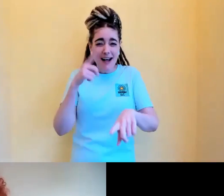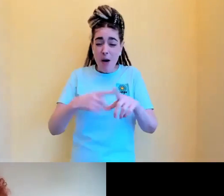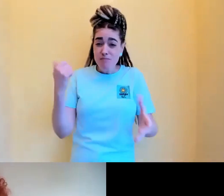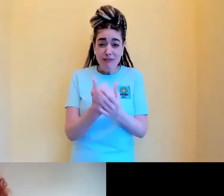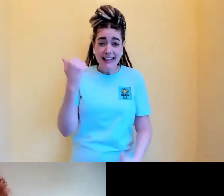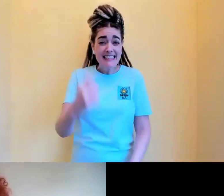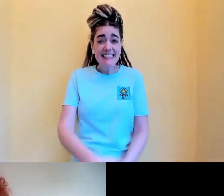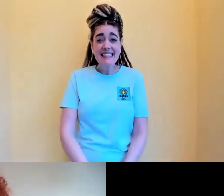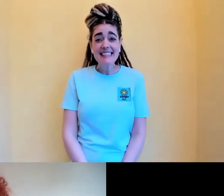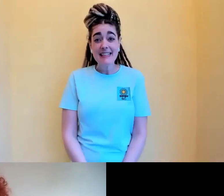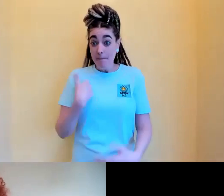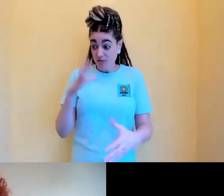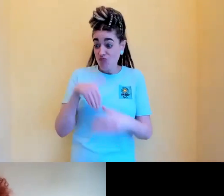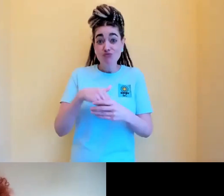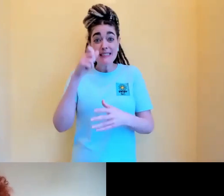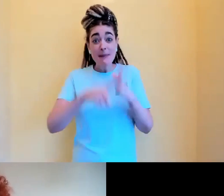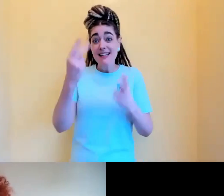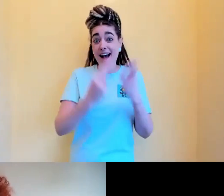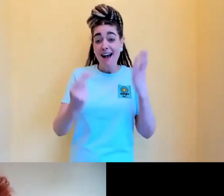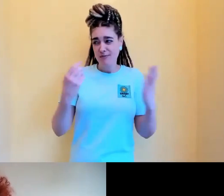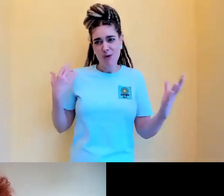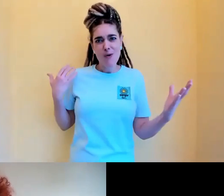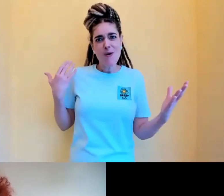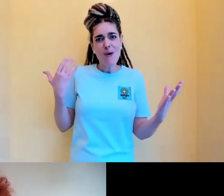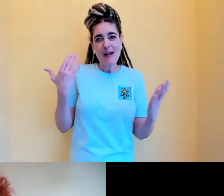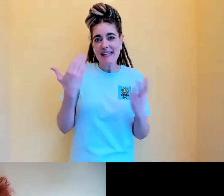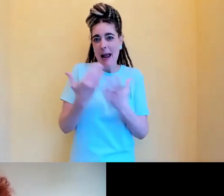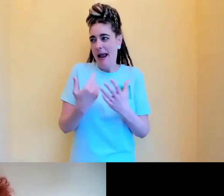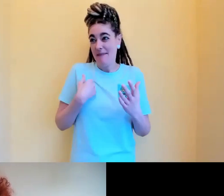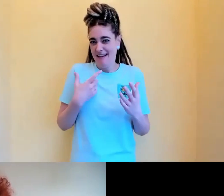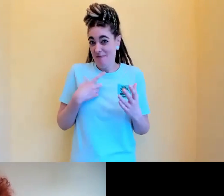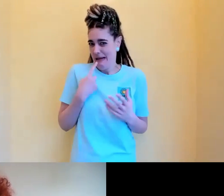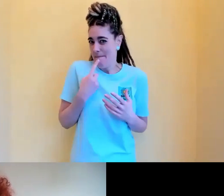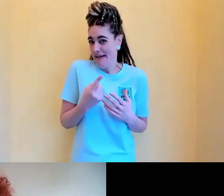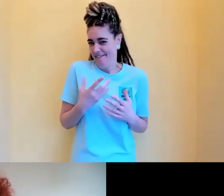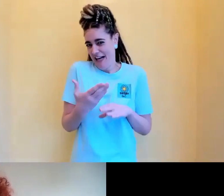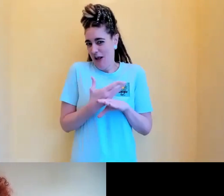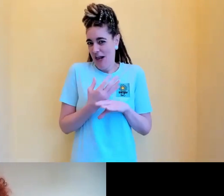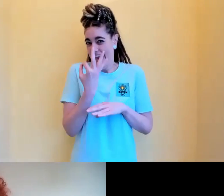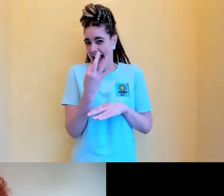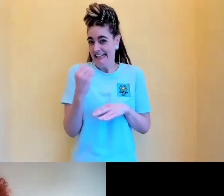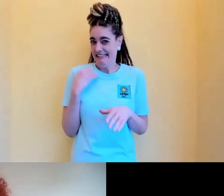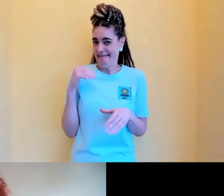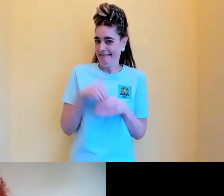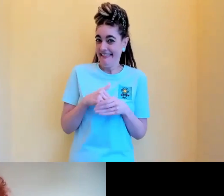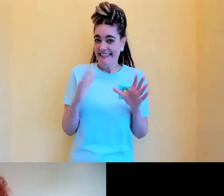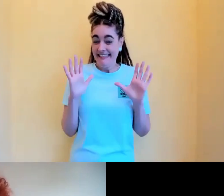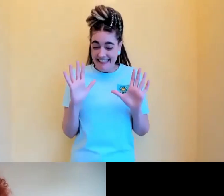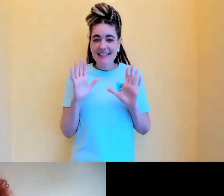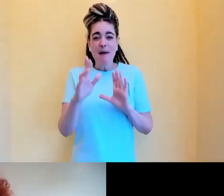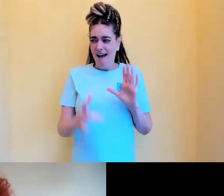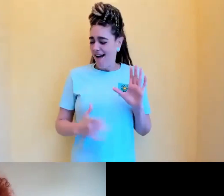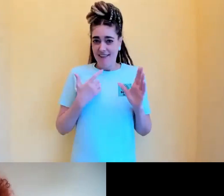around on the disability art scene for longer than I care to admit, early 80s. And it's amazing to see how much it's come